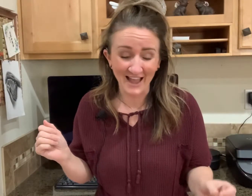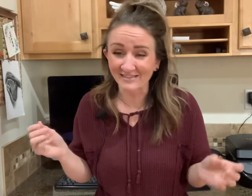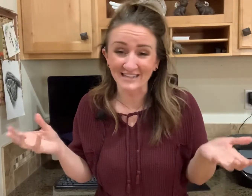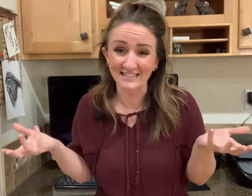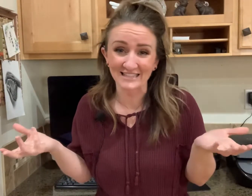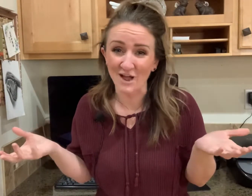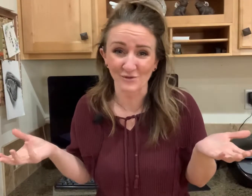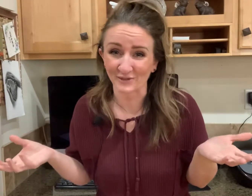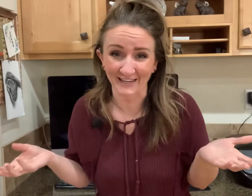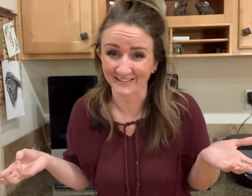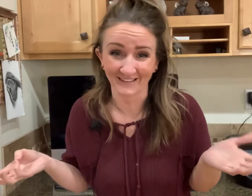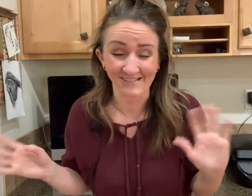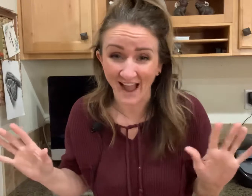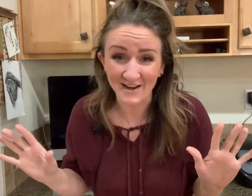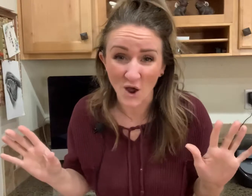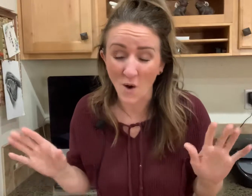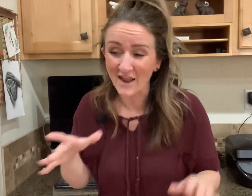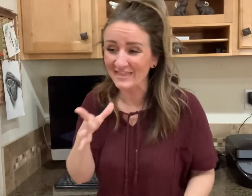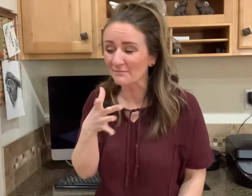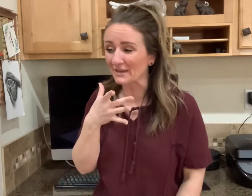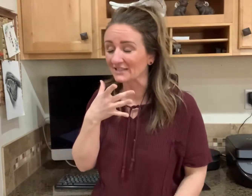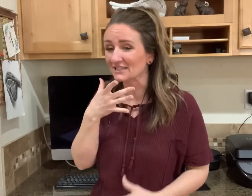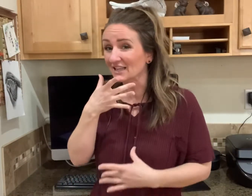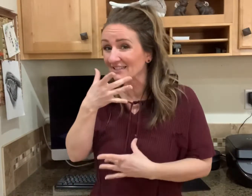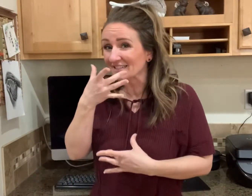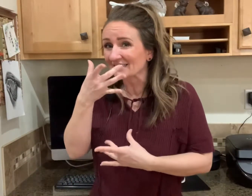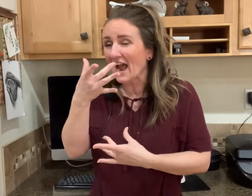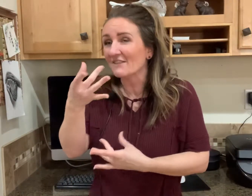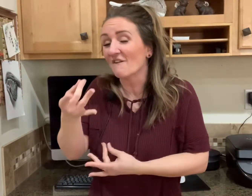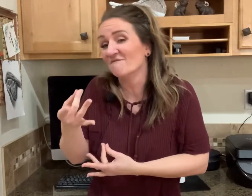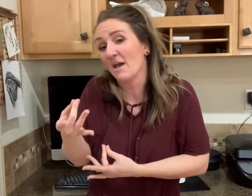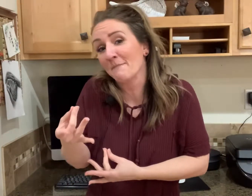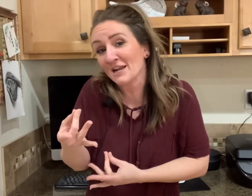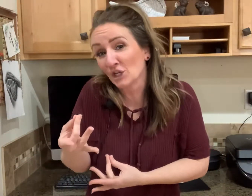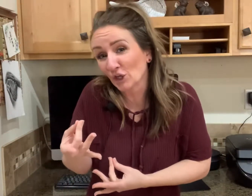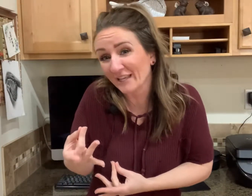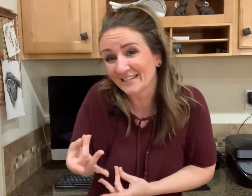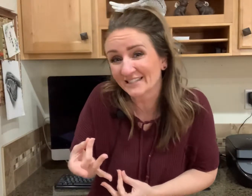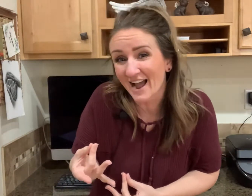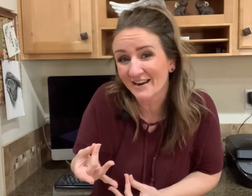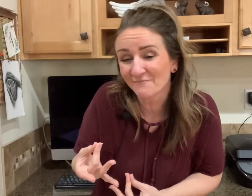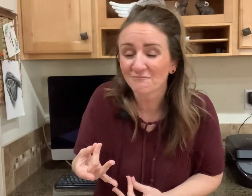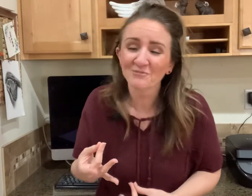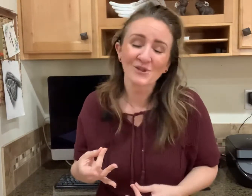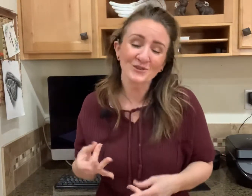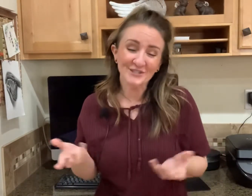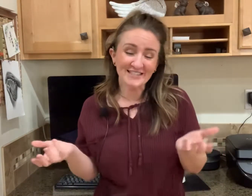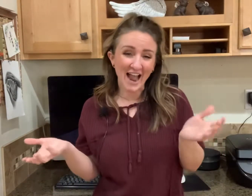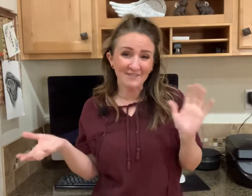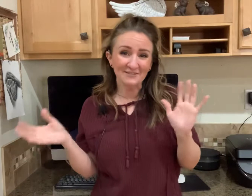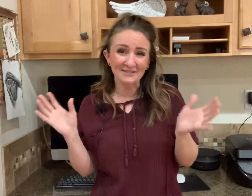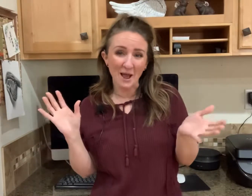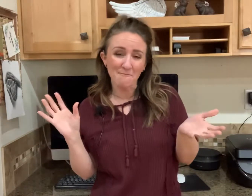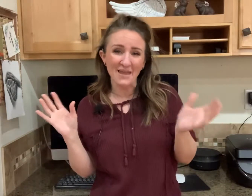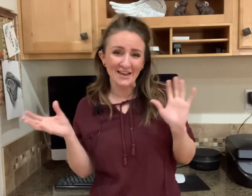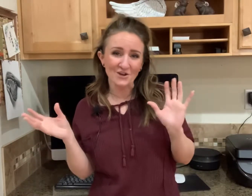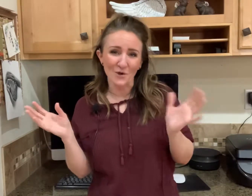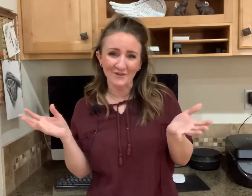it sounds ridiculous, I know. I think because this is kind of a feminine looking sign, so just kind of make a note of